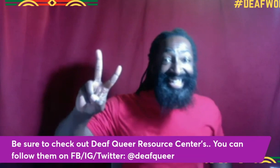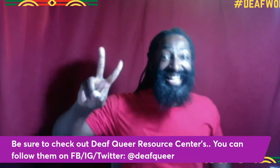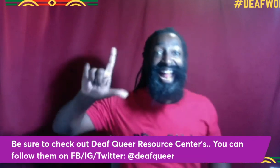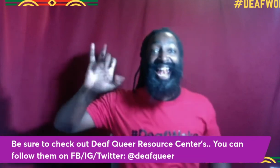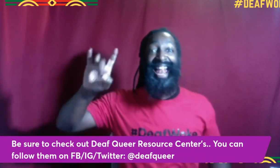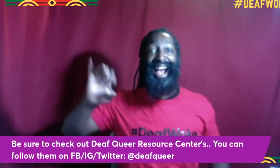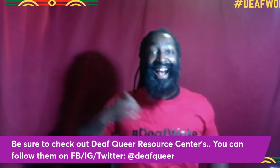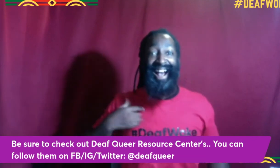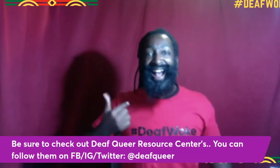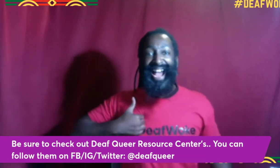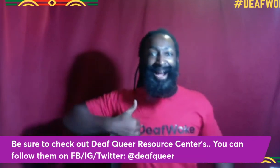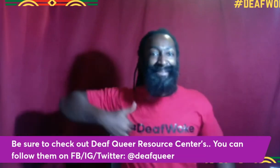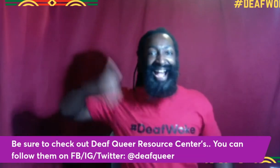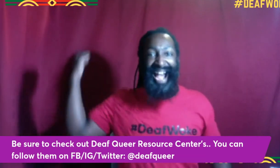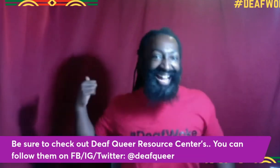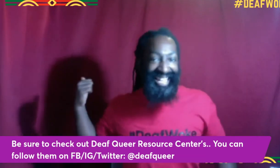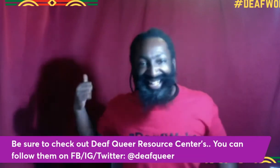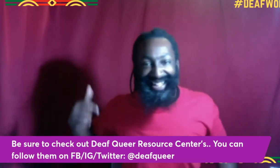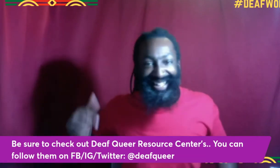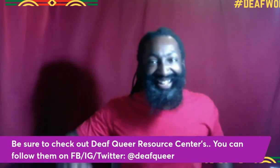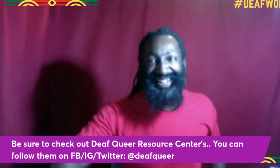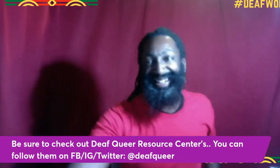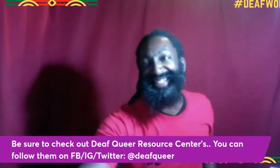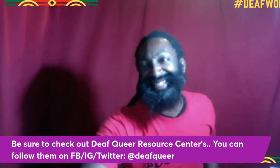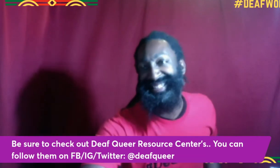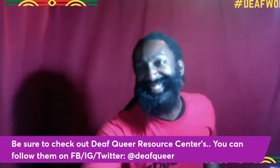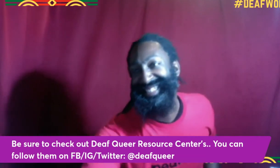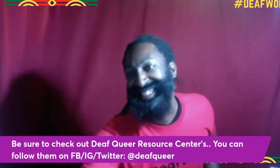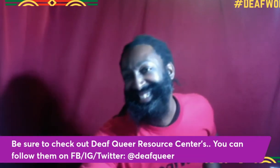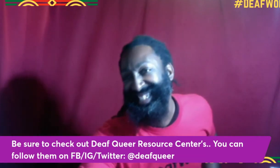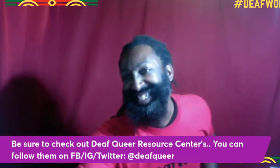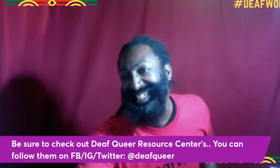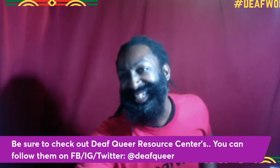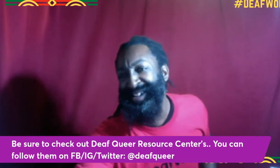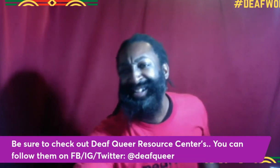So, peace, love, I'm out.